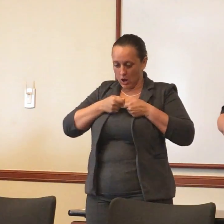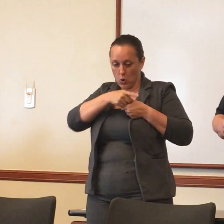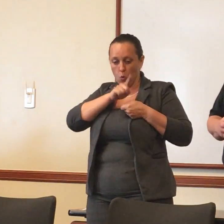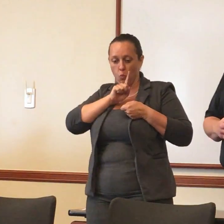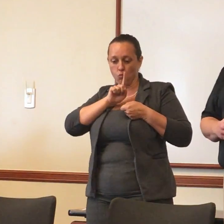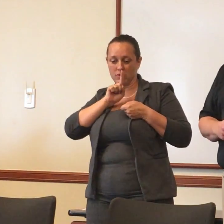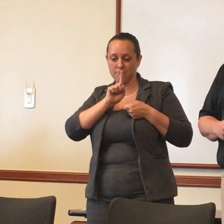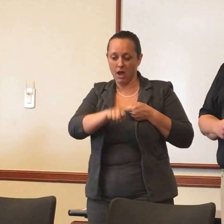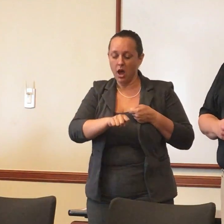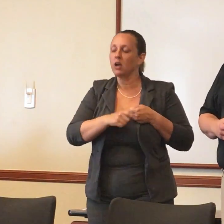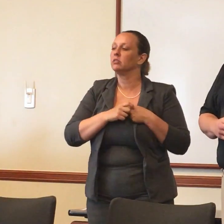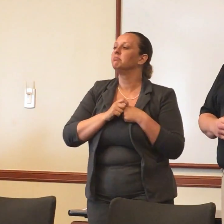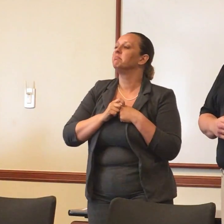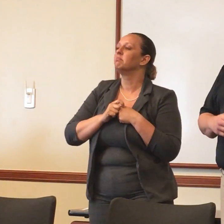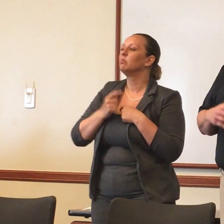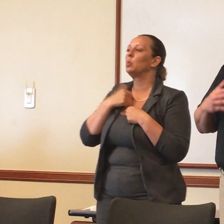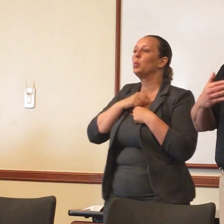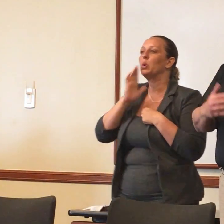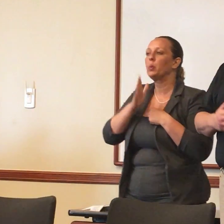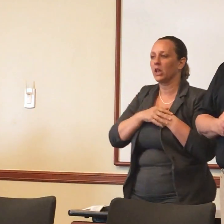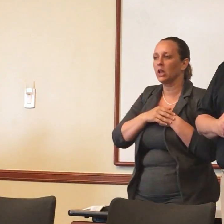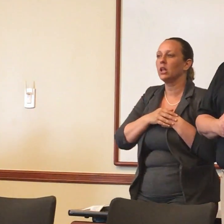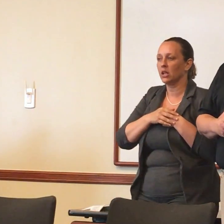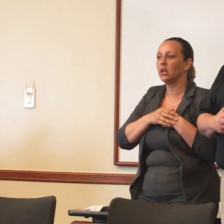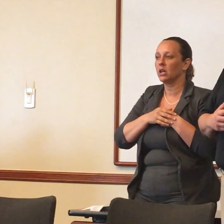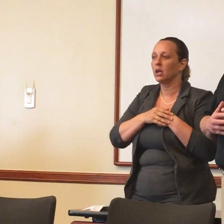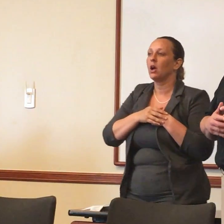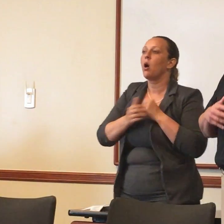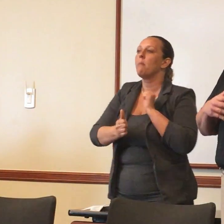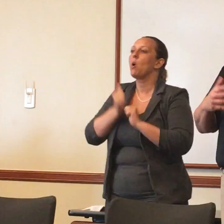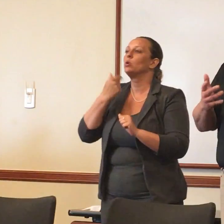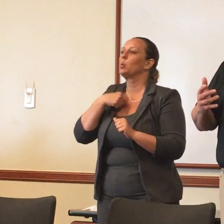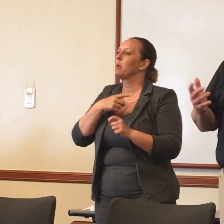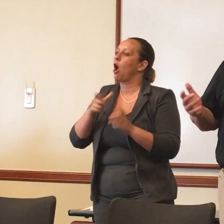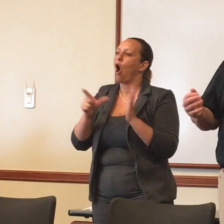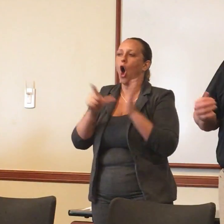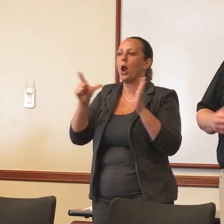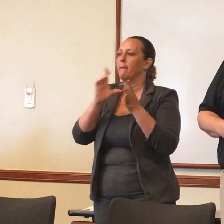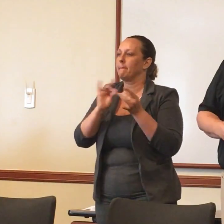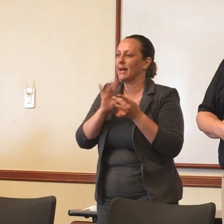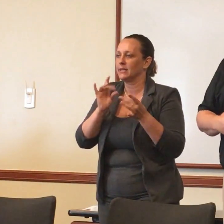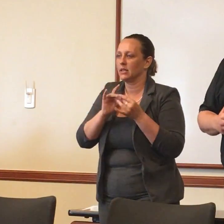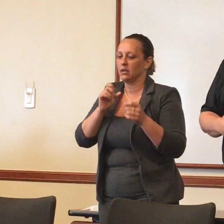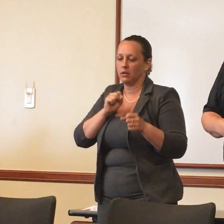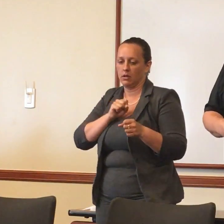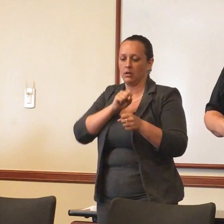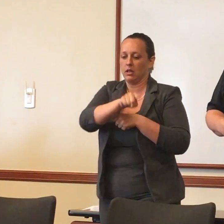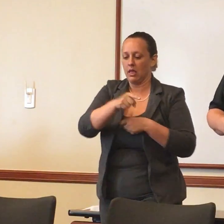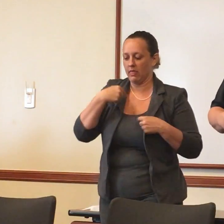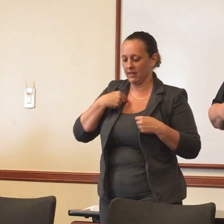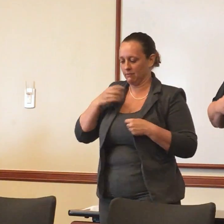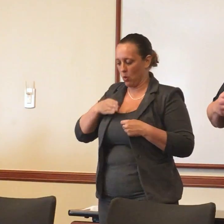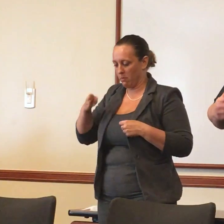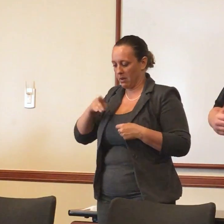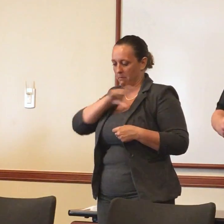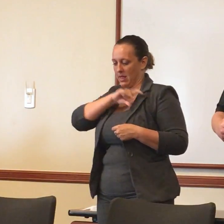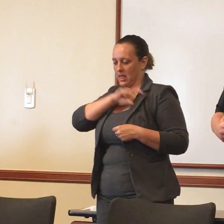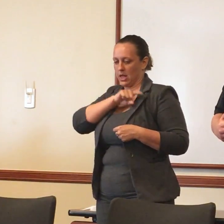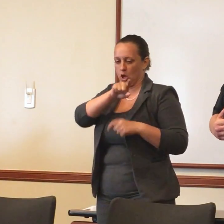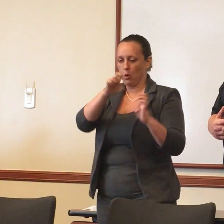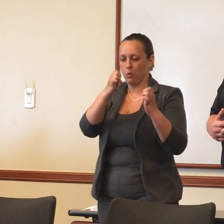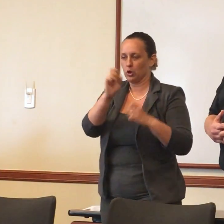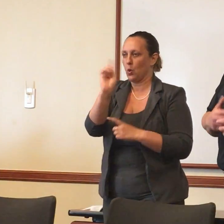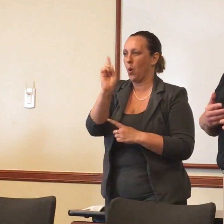Yes, we'll respond back. Most will be an automated message saying, don't know the exact, this is Boynton Beach Police, where is